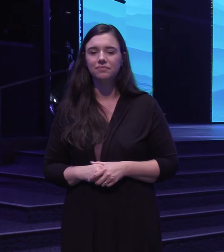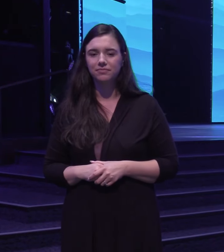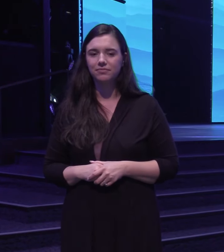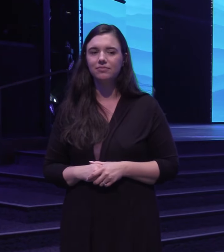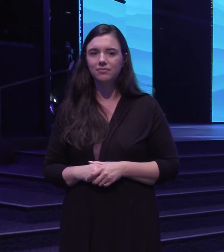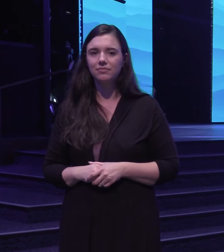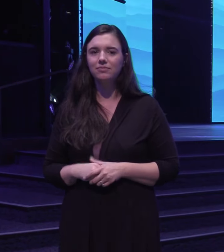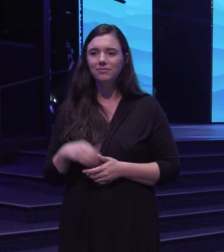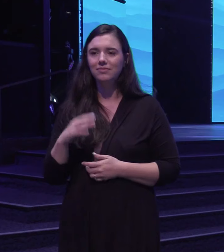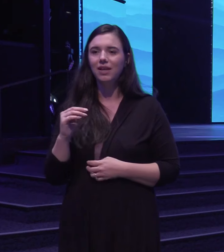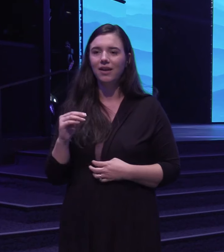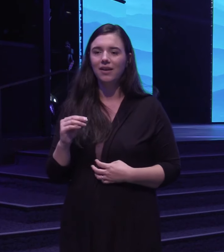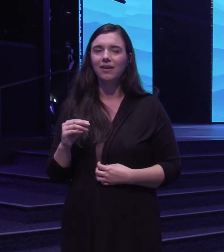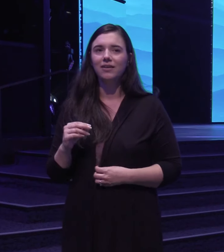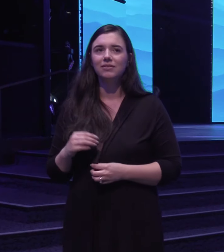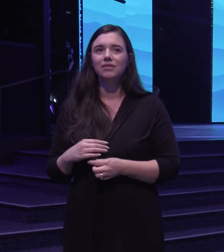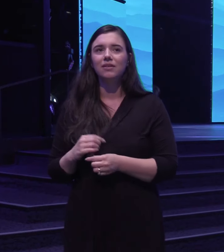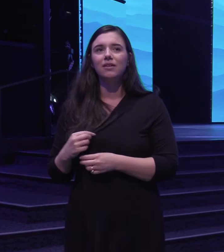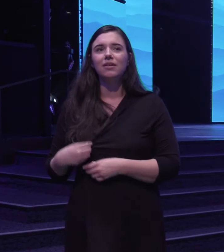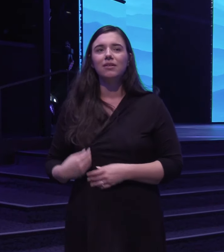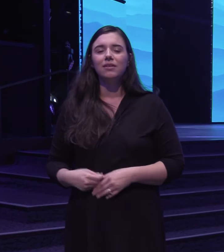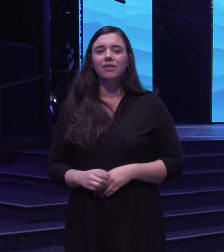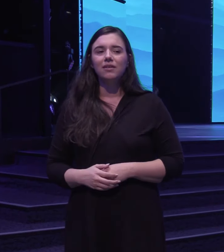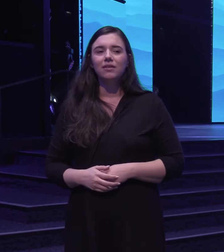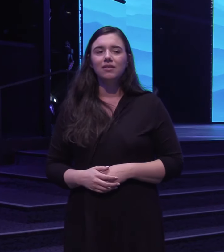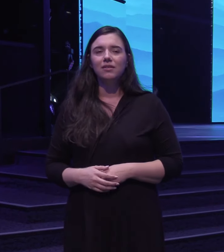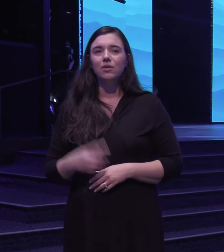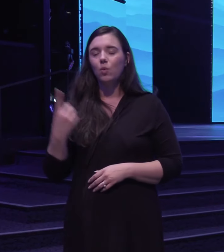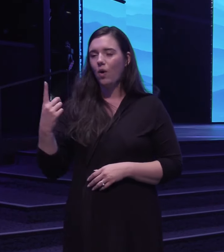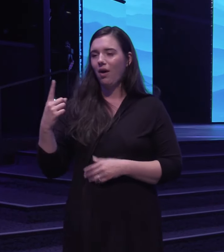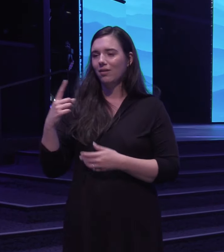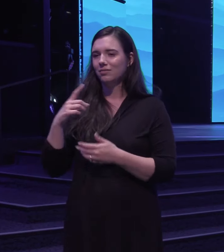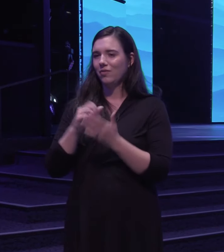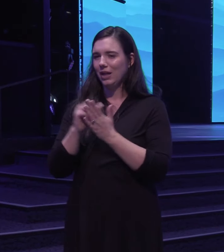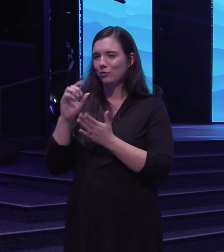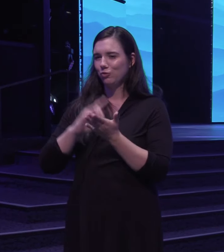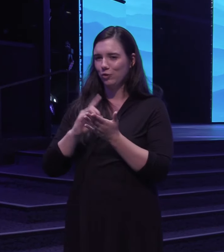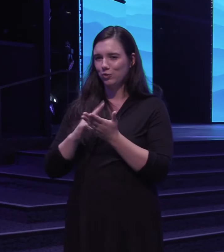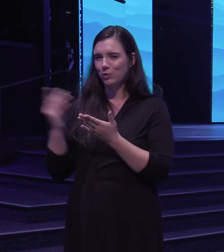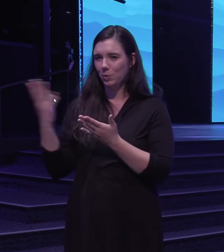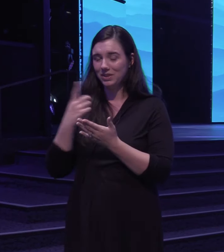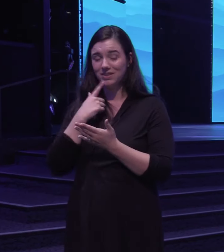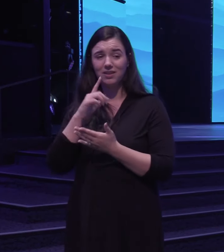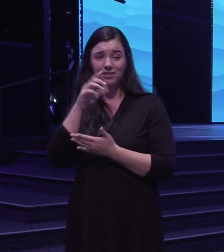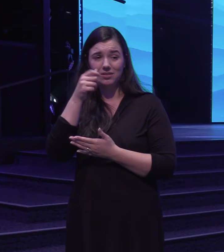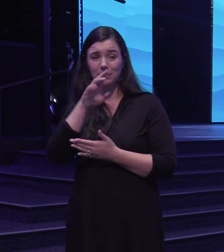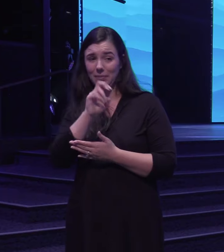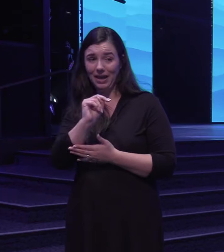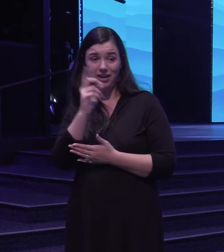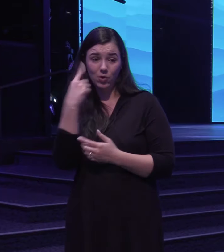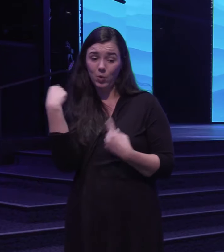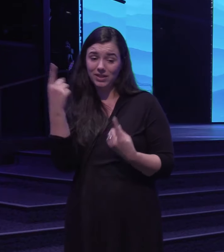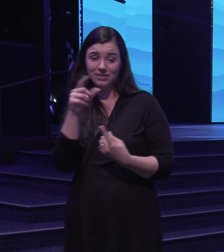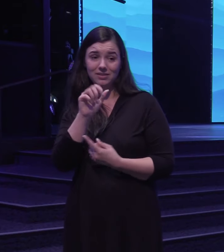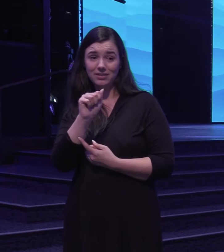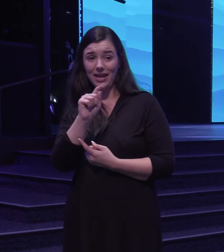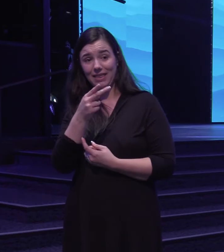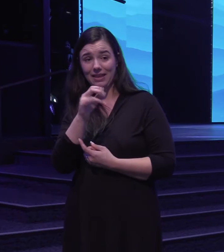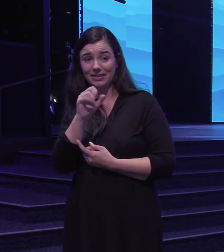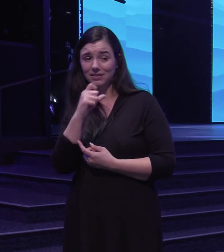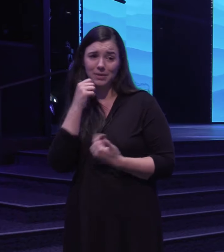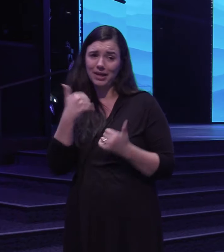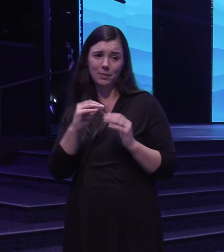And, you know, one of the oncologists said to me, Ben, I've always been an atheist. I'm not anymore.